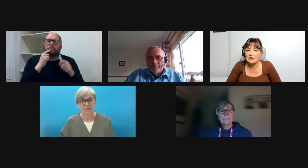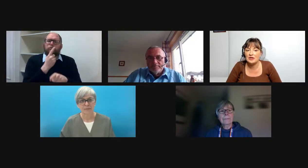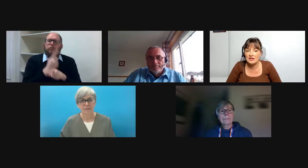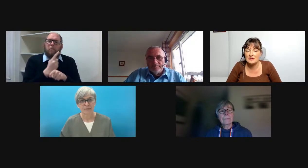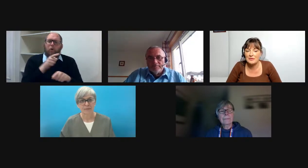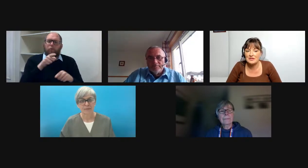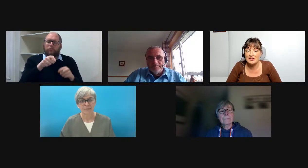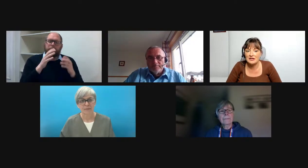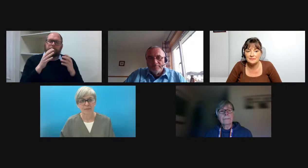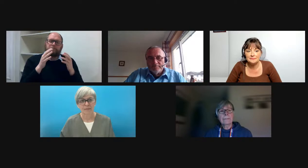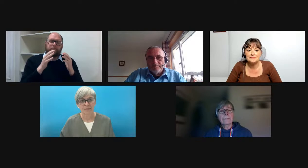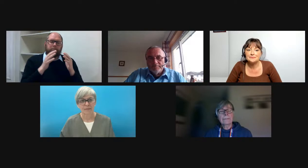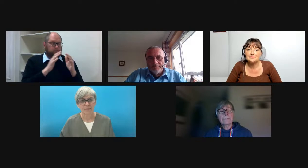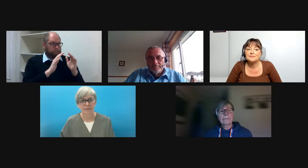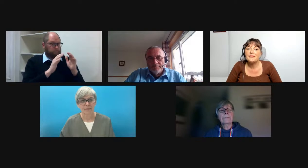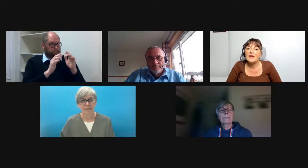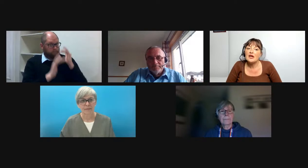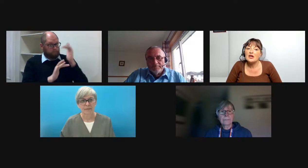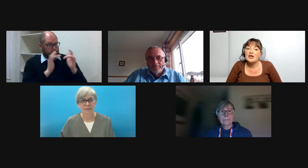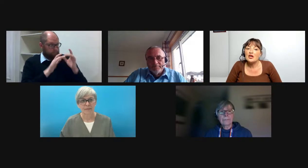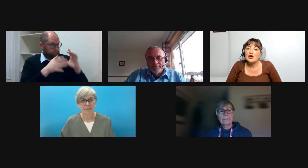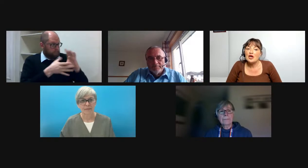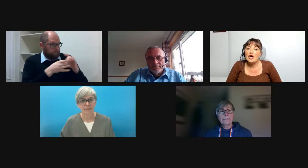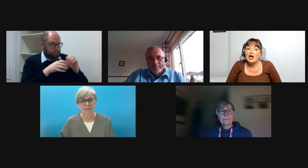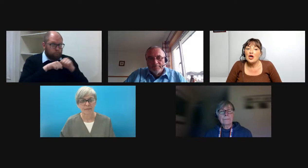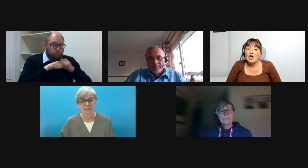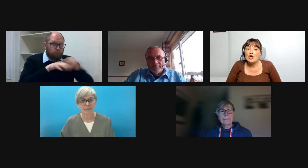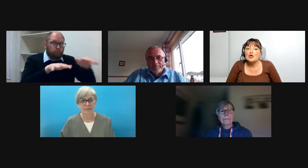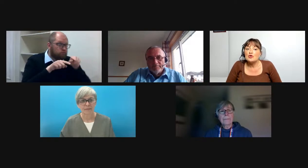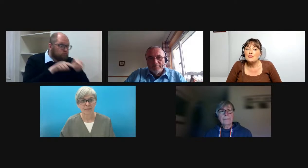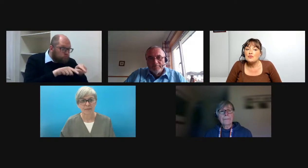have a wee look at this website.